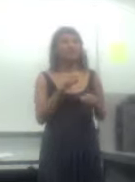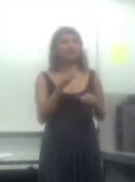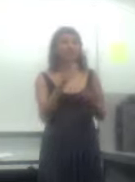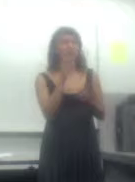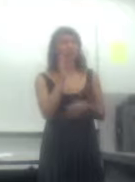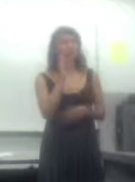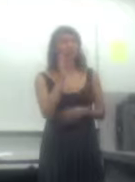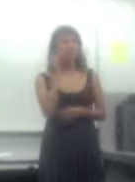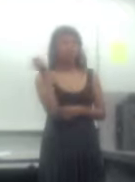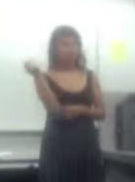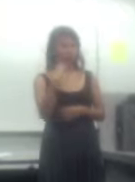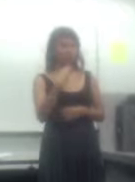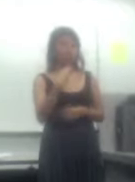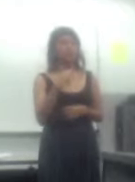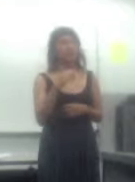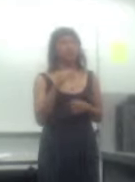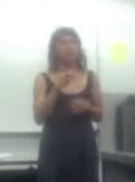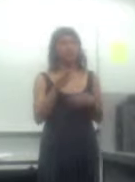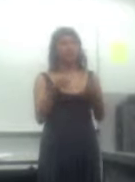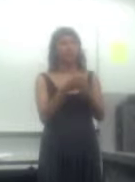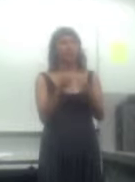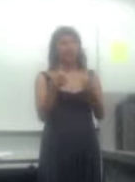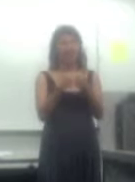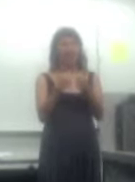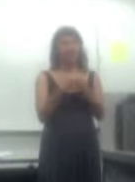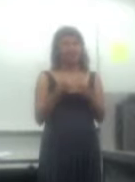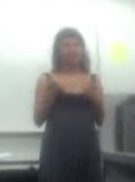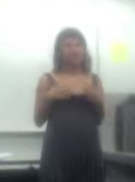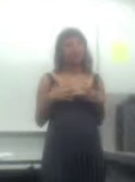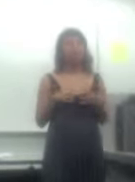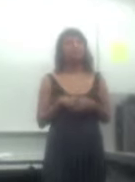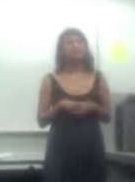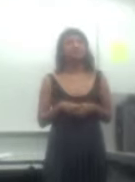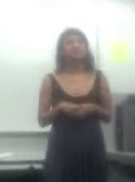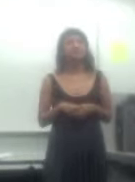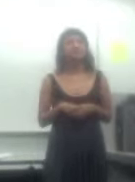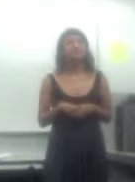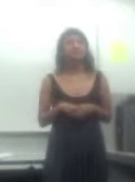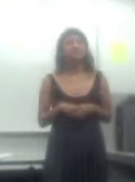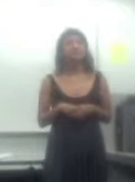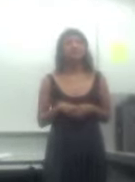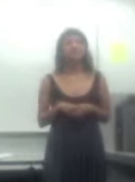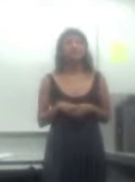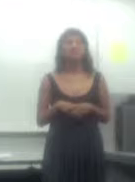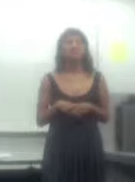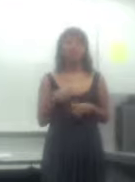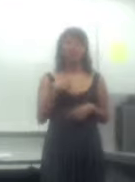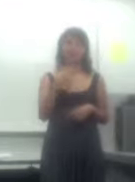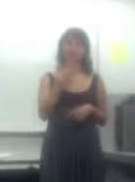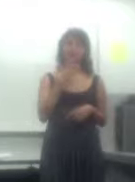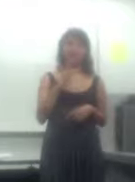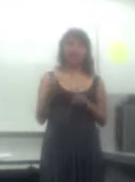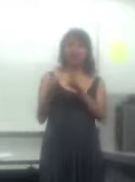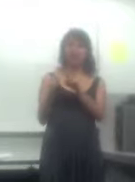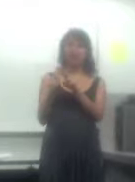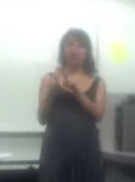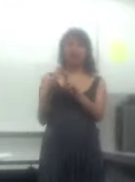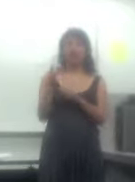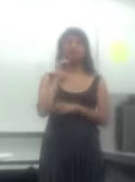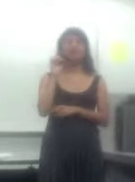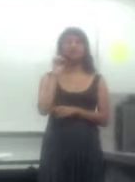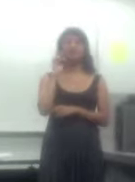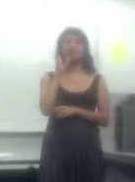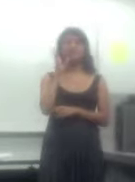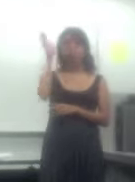Then a few nights I was able to be paired up with 2 deaf parents and help them run the Chuck-a-Duck